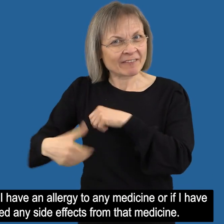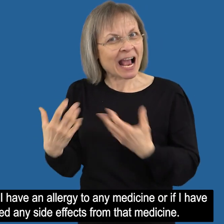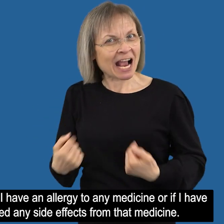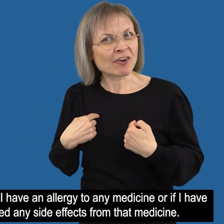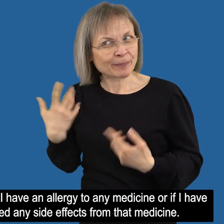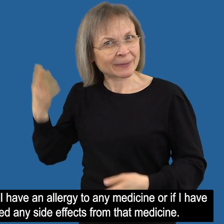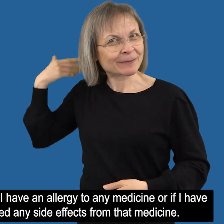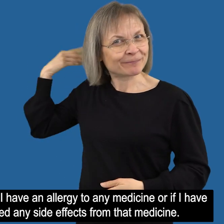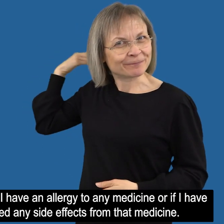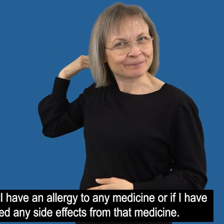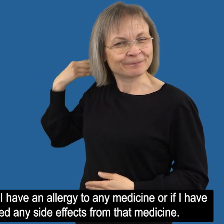medicine.